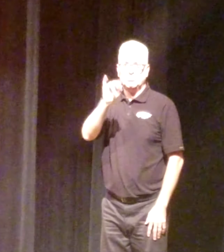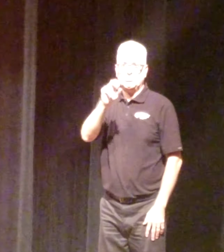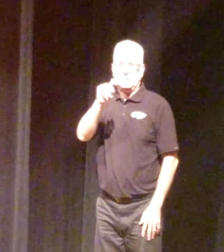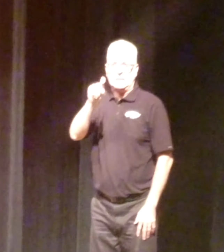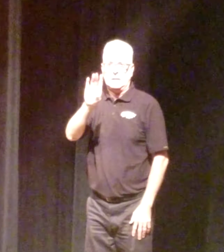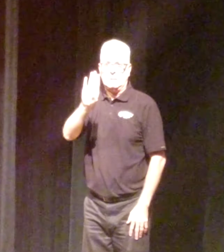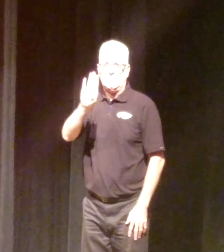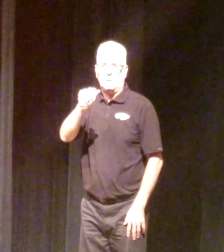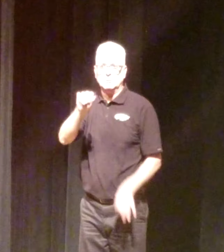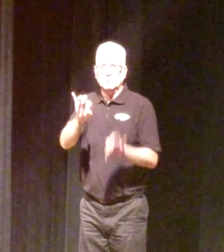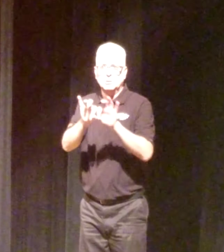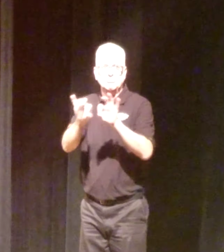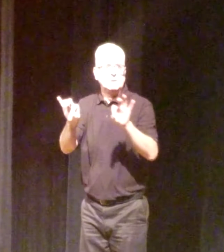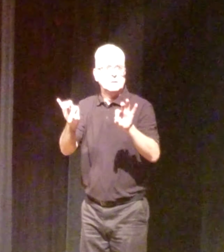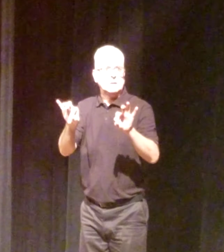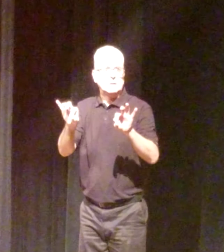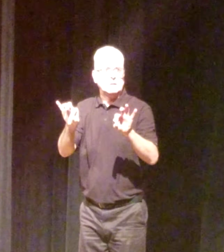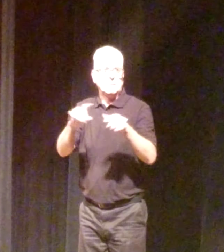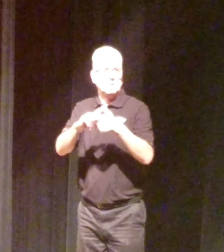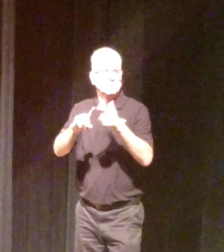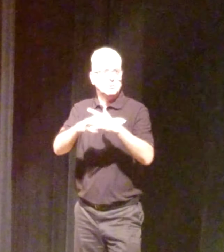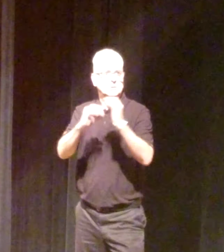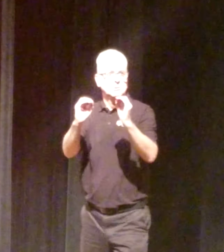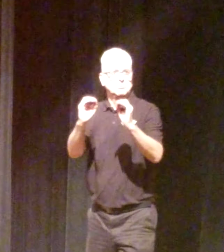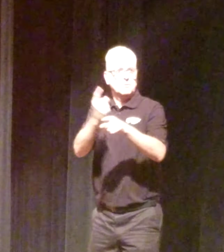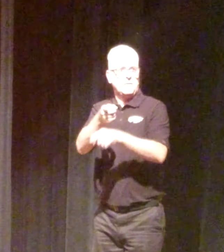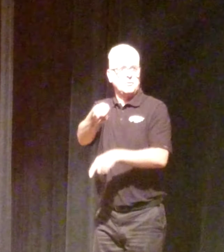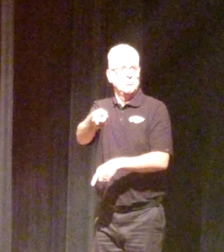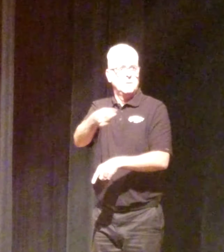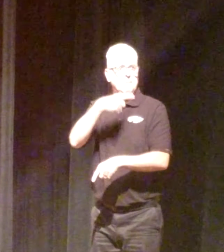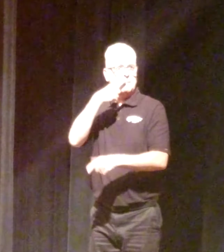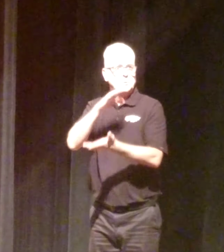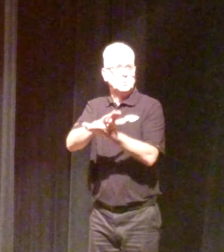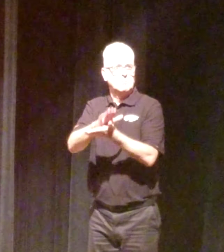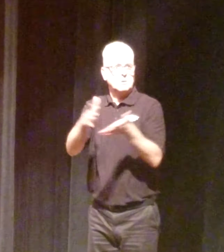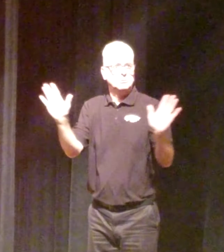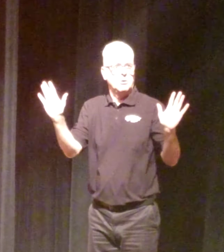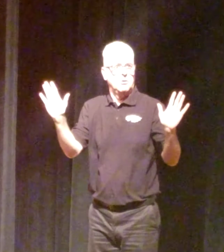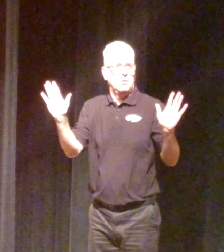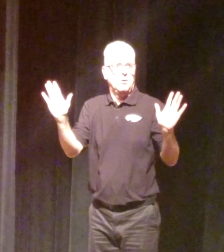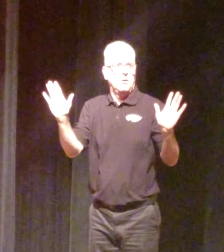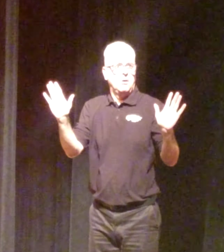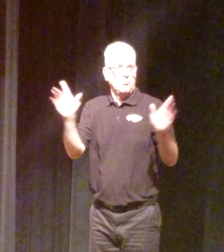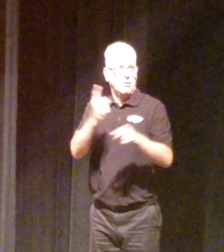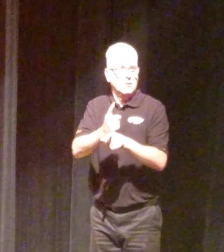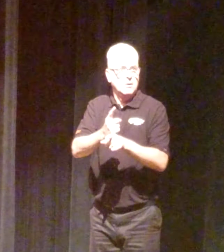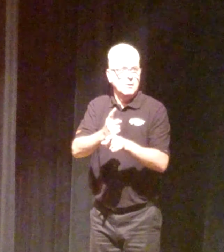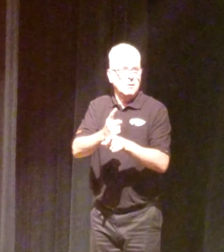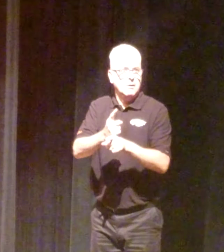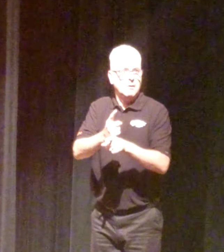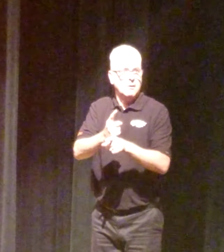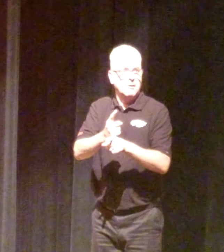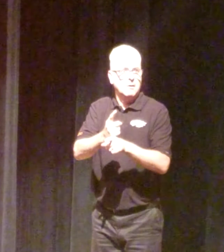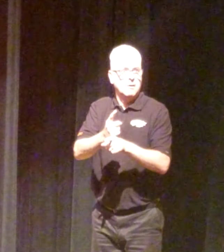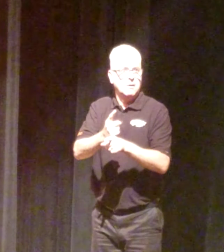hearing person, you just need a bachelor's degree. That's it to start teaching with hearing people at the public school, right?